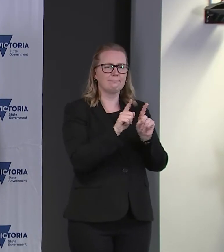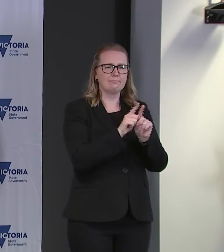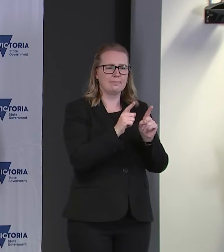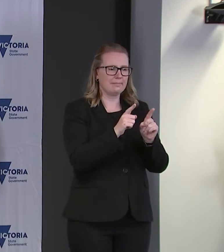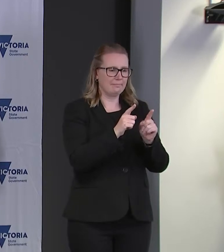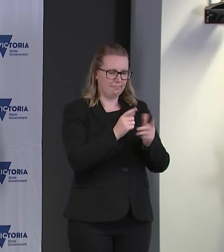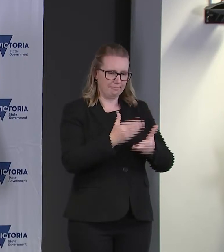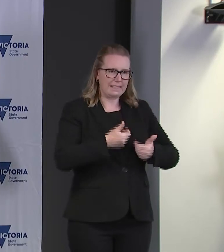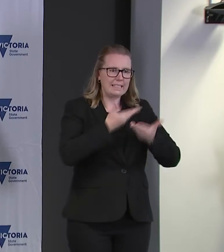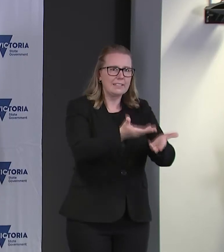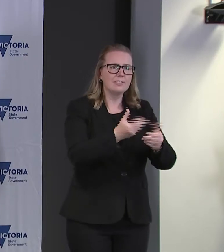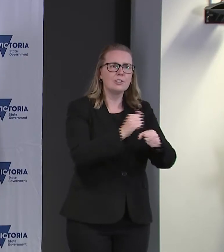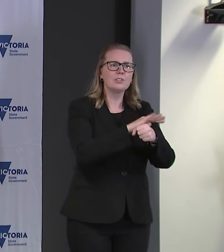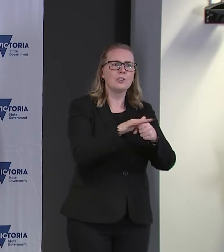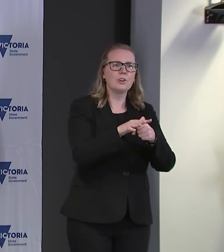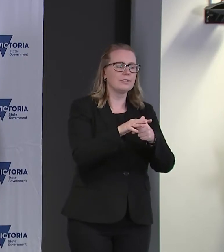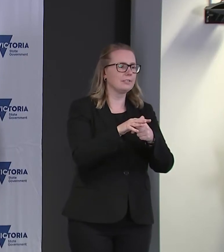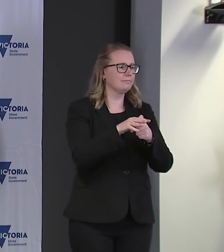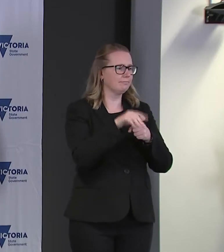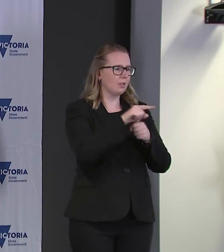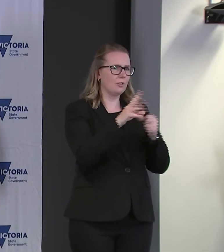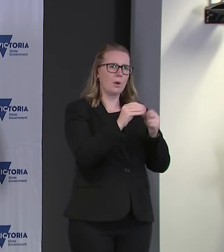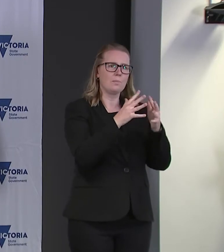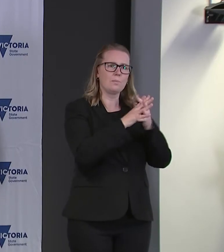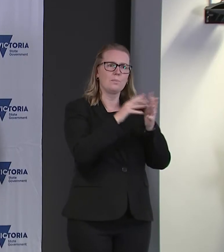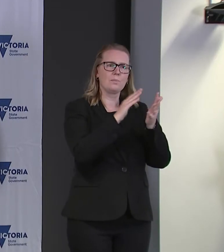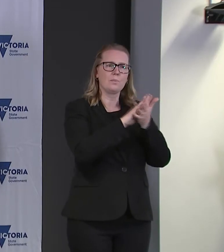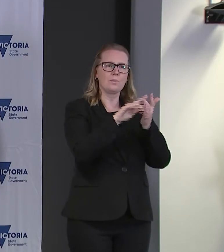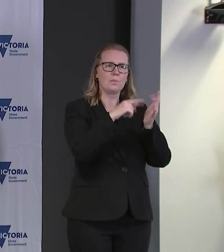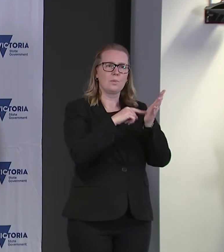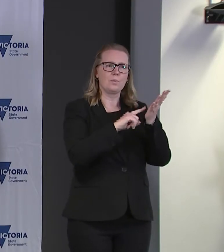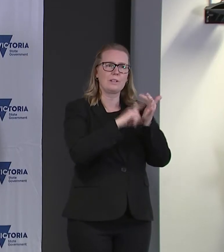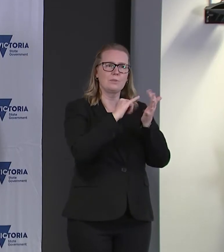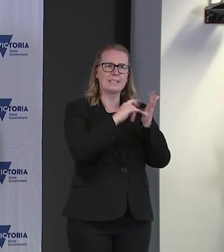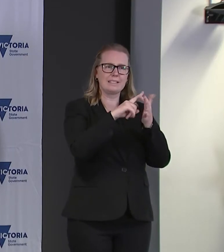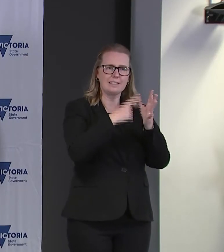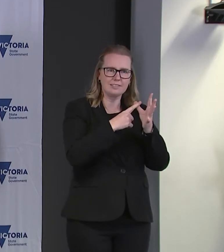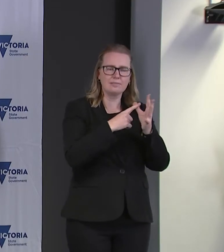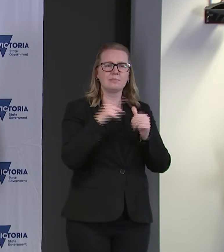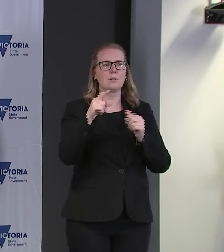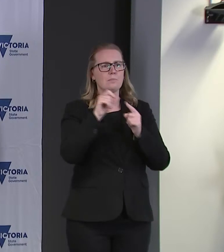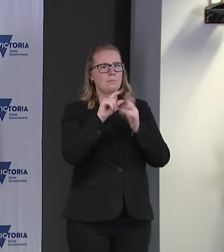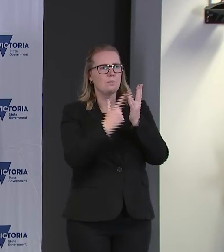elsewhere across both the Whittlesea and Port Melbourne outbreaks.